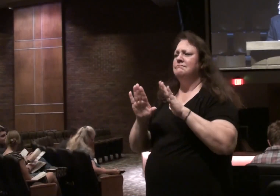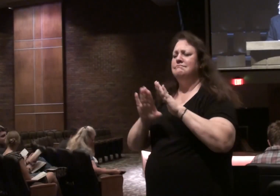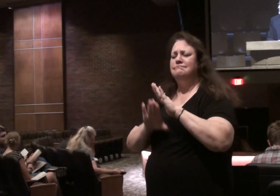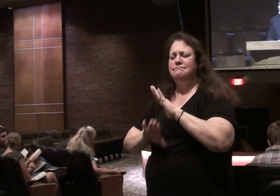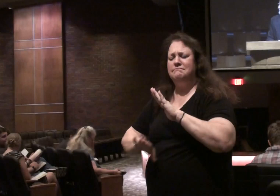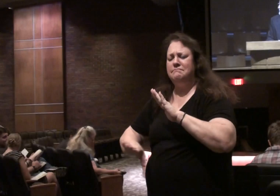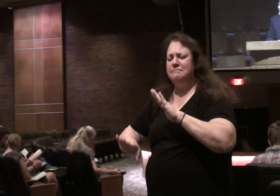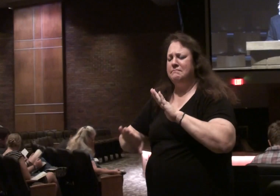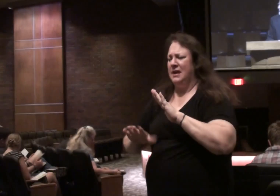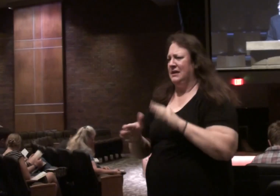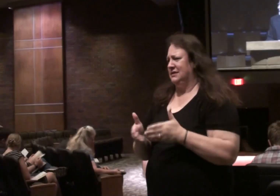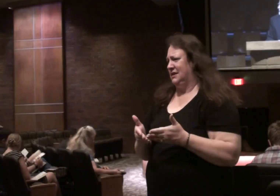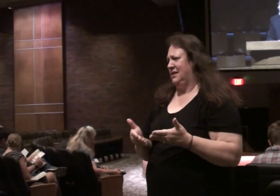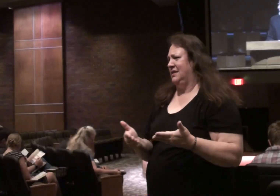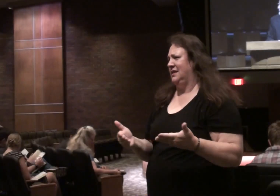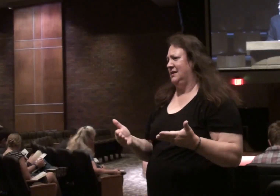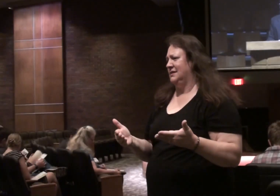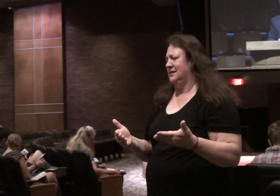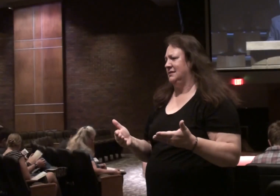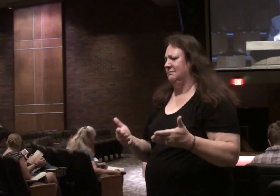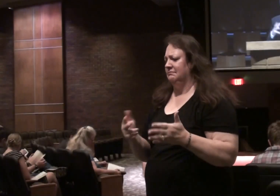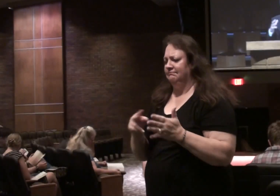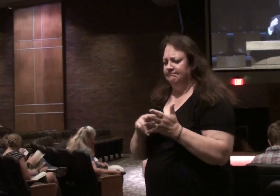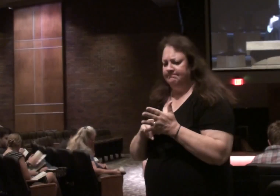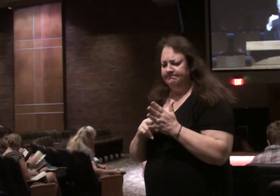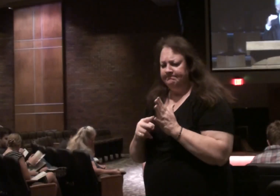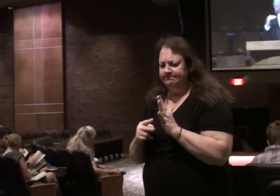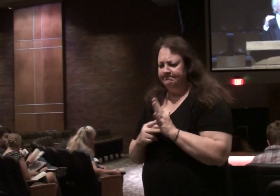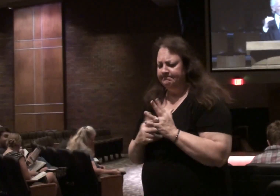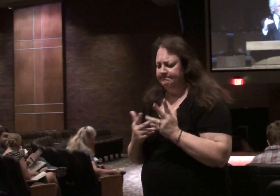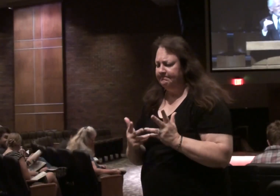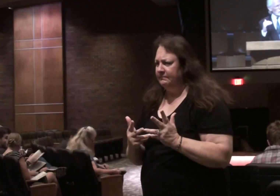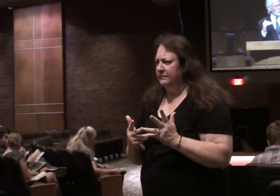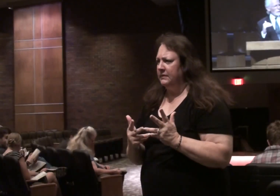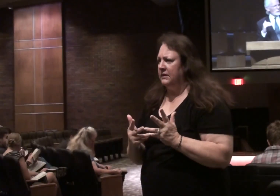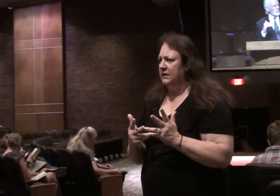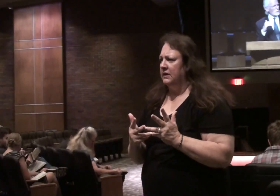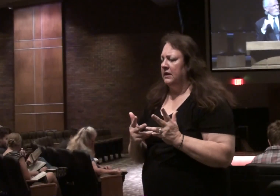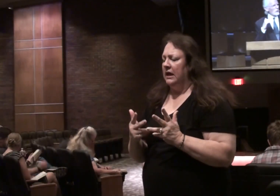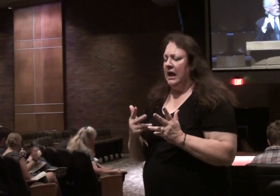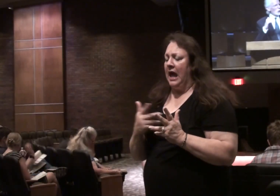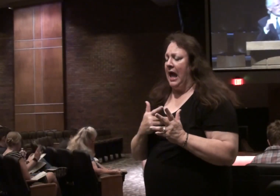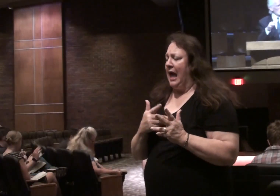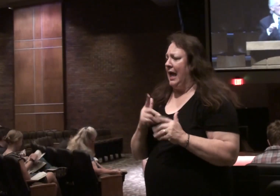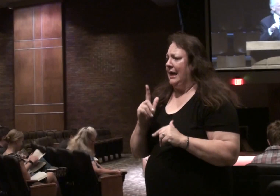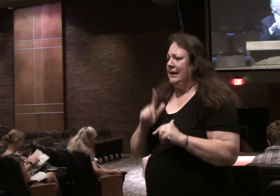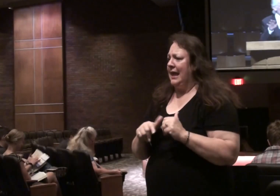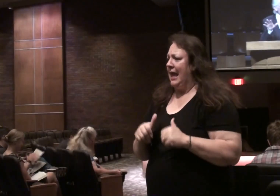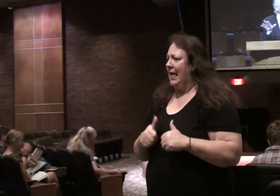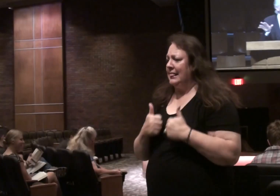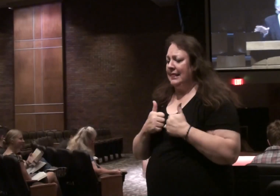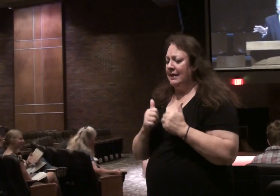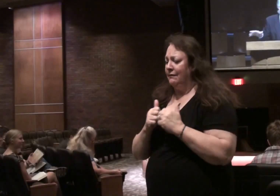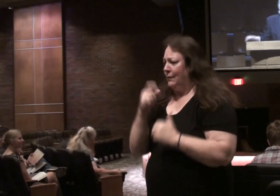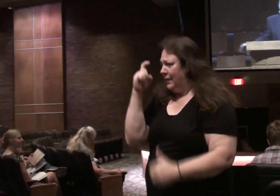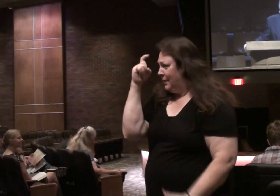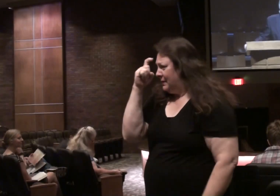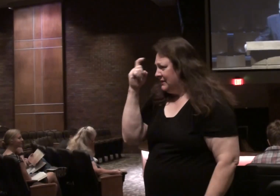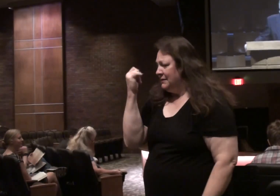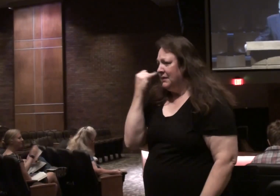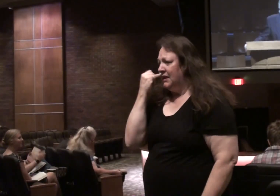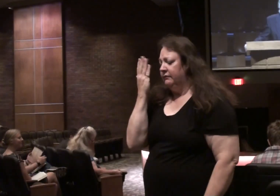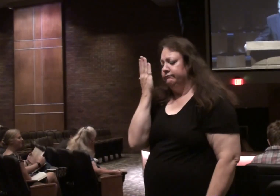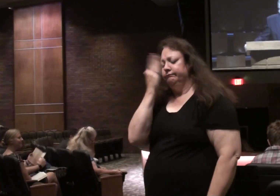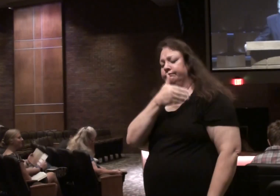things. By that I mean, we won't walk with wisdom if we overlook certain